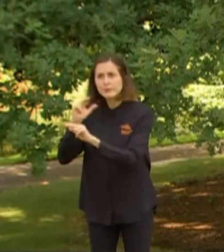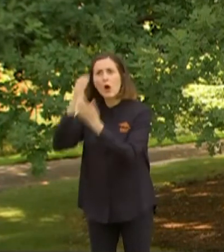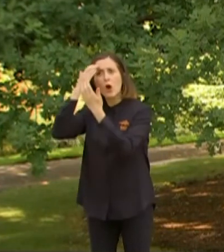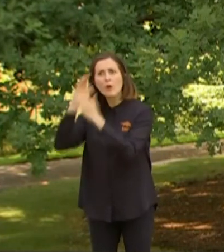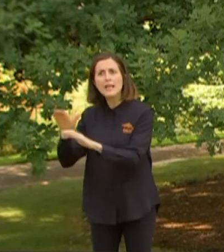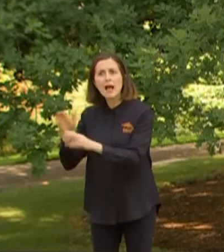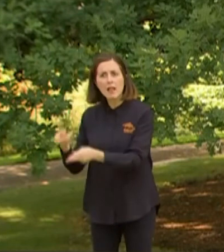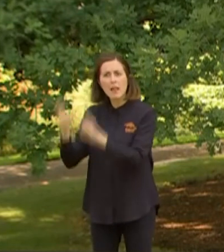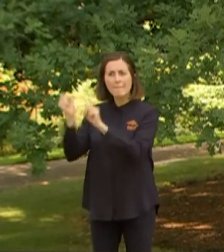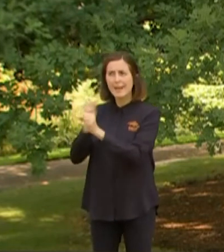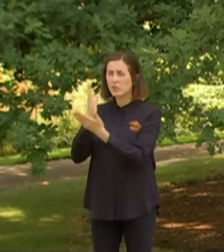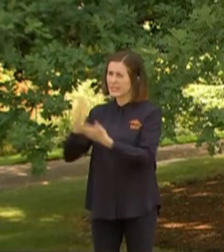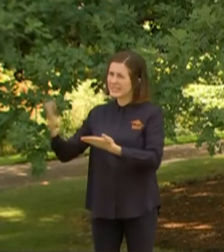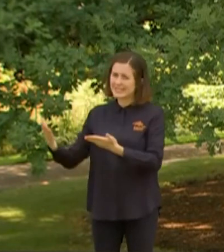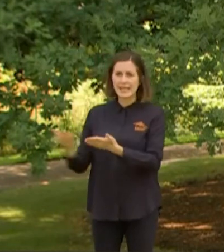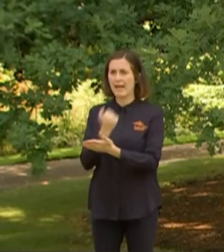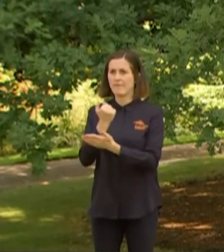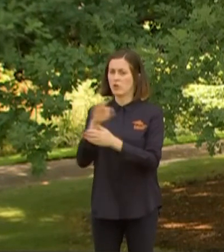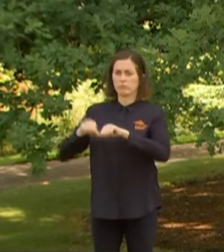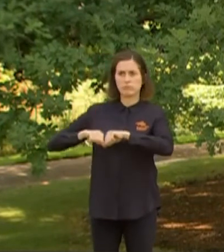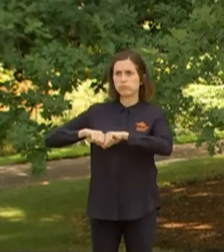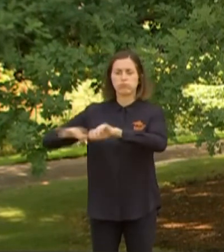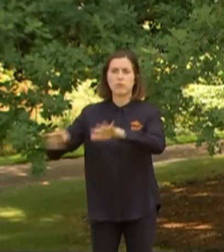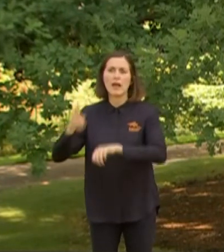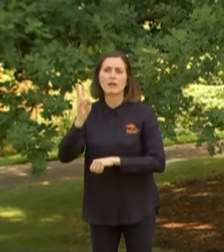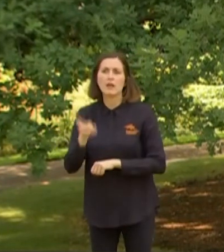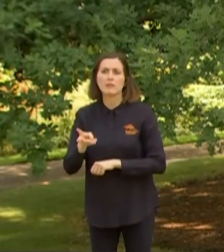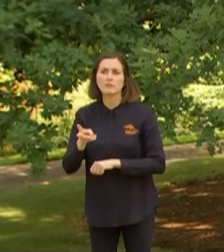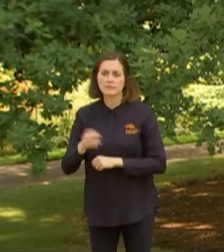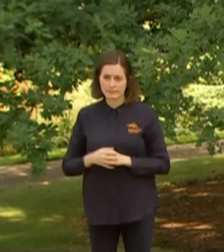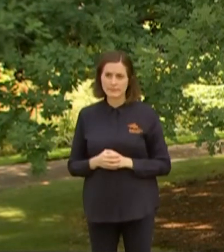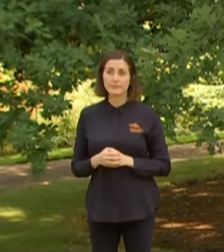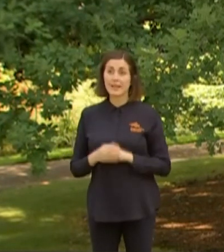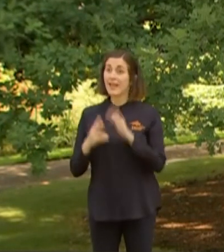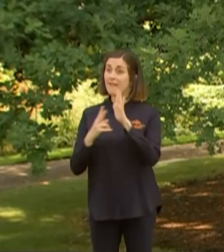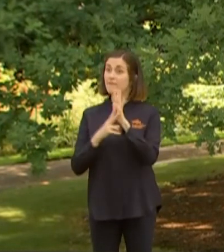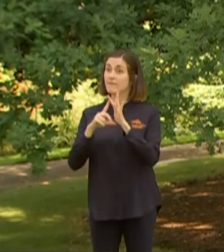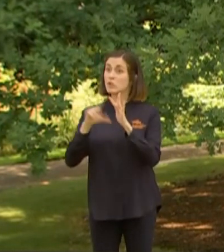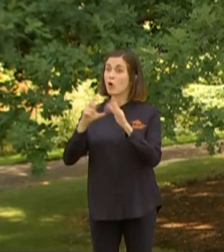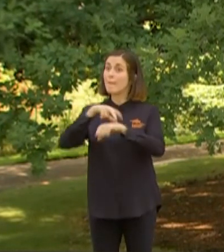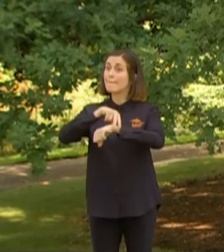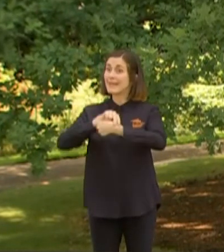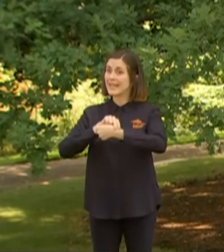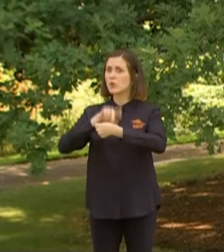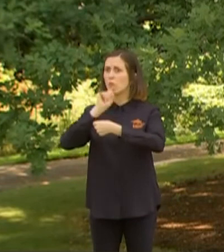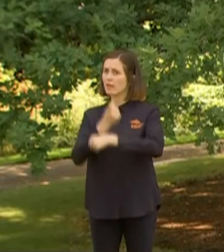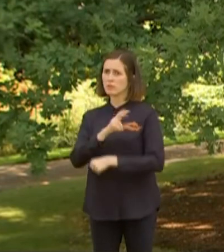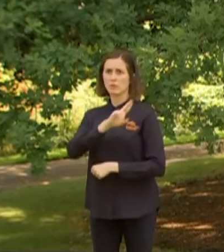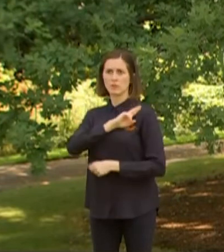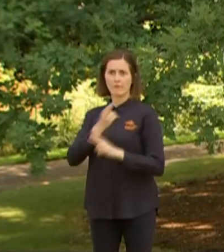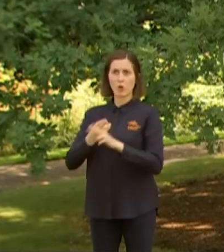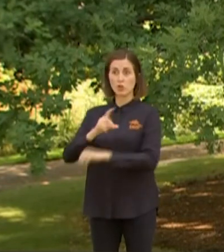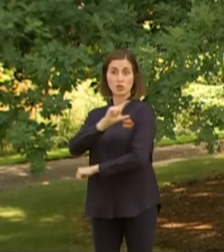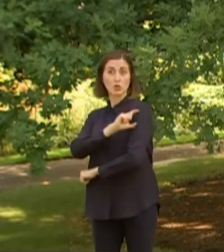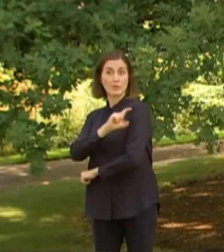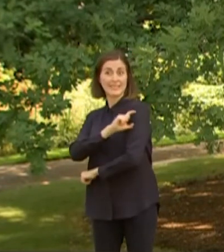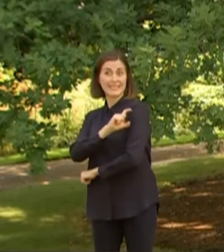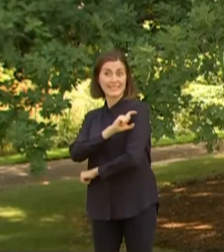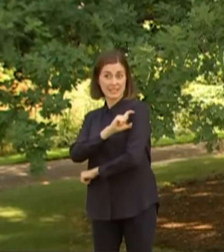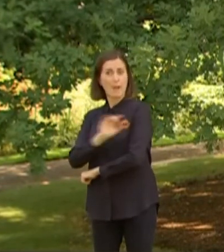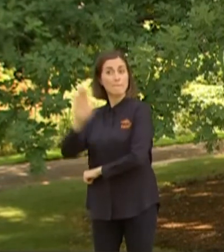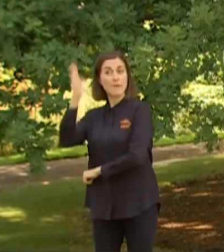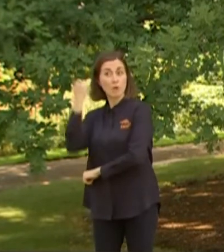within COVID-19 Quarantine Victoria. Victoria Police will be in charge of all of those security